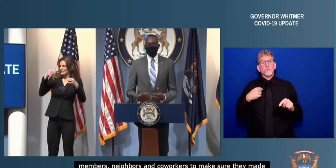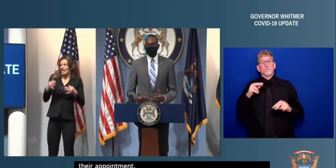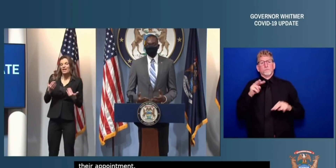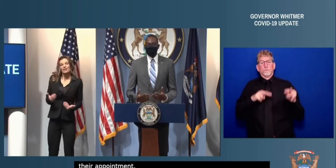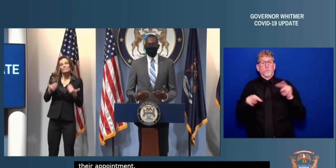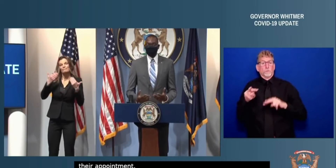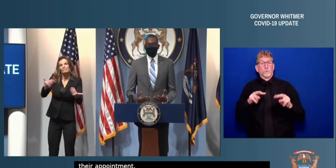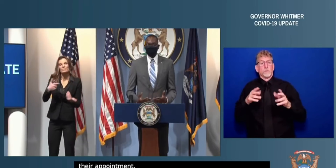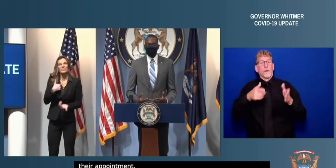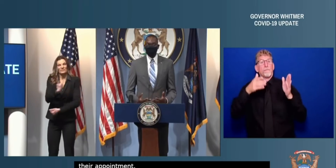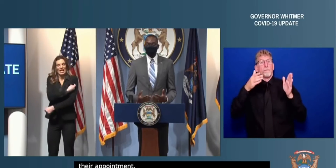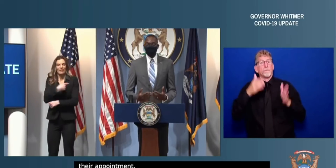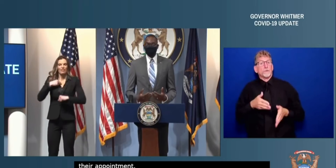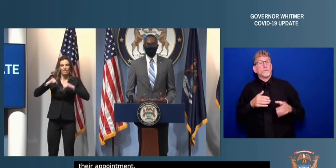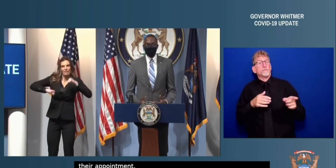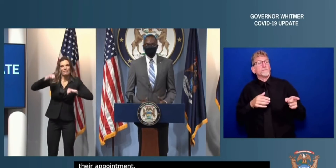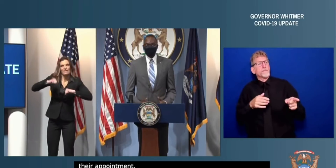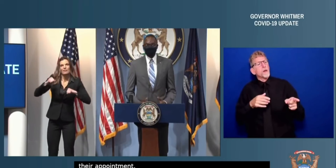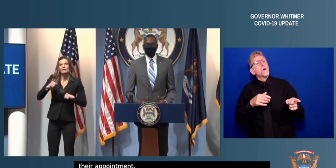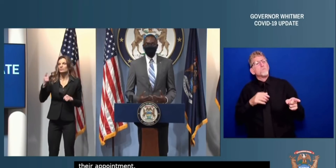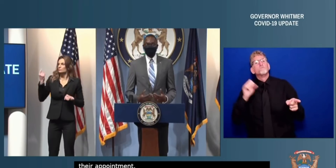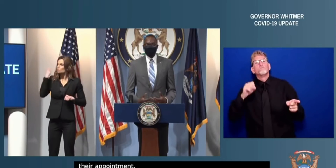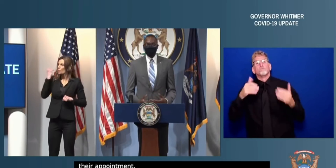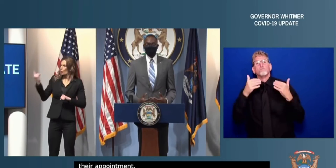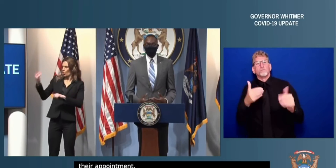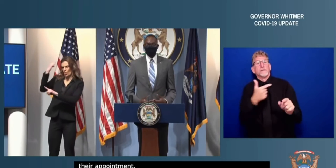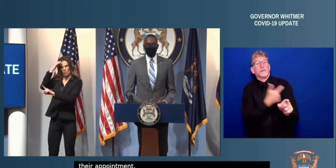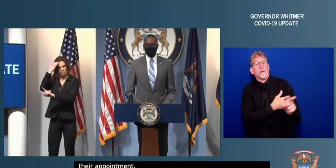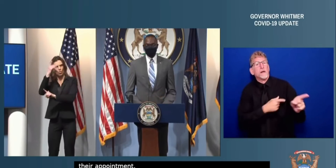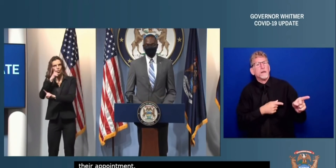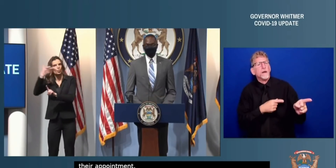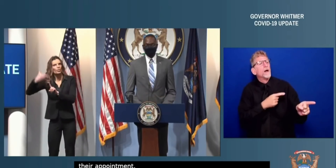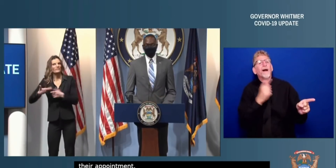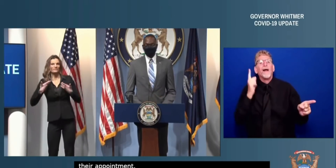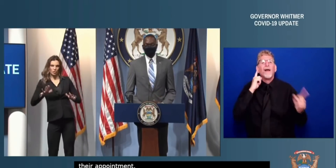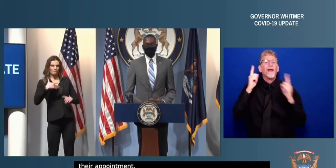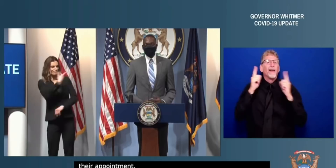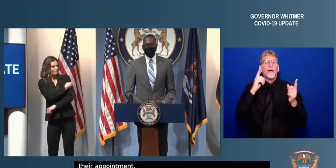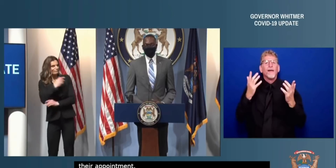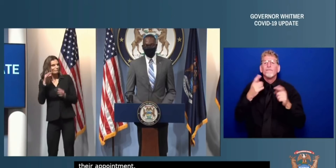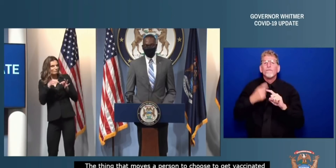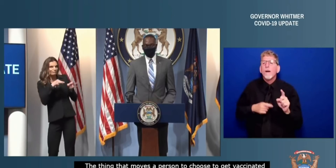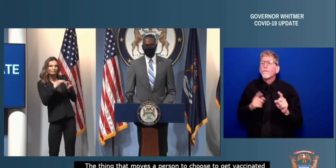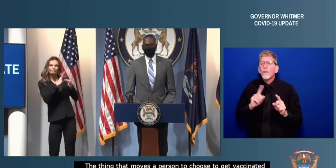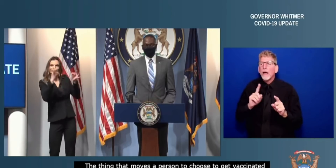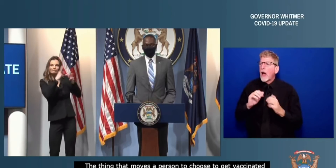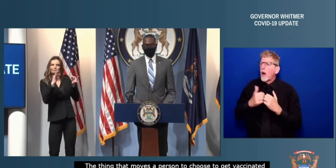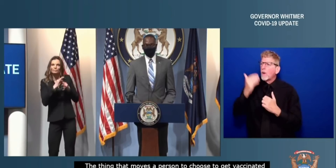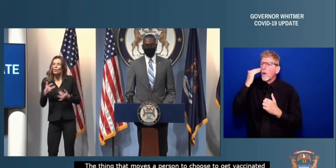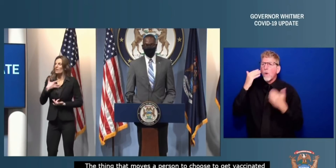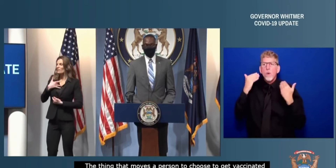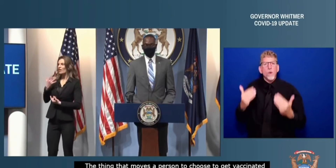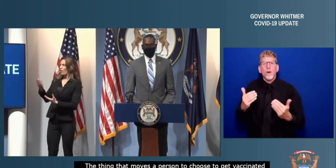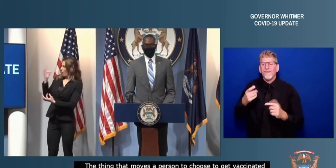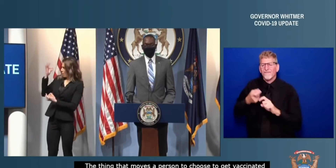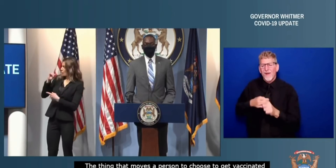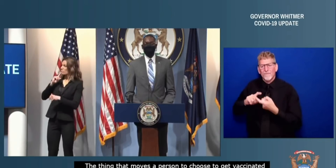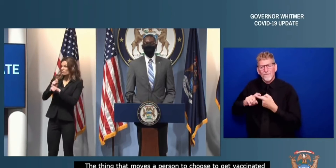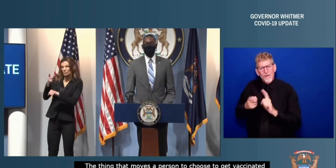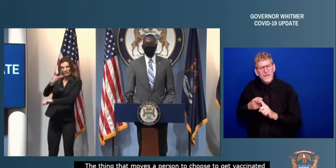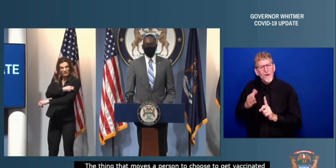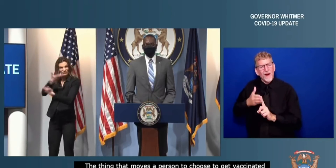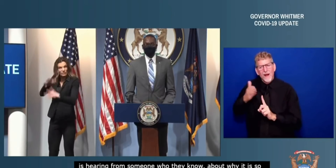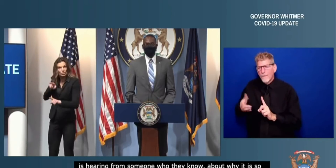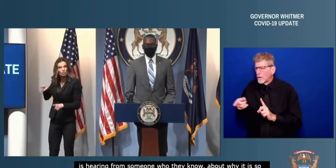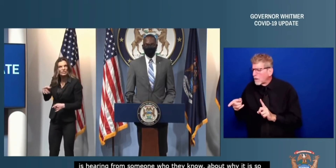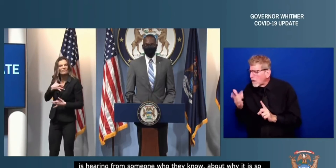is hearing from someone who they know about why it is so important, about why they chose to get vaccinated. That